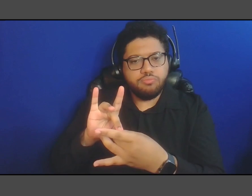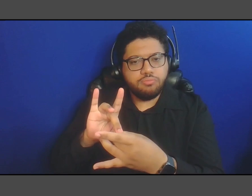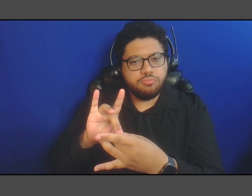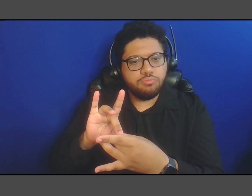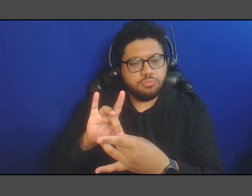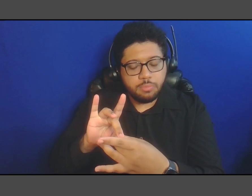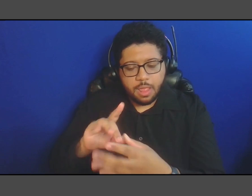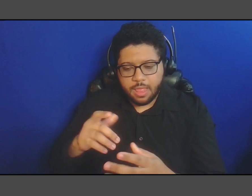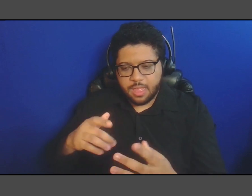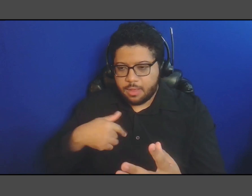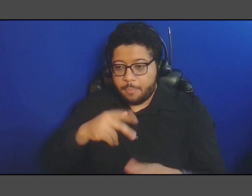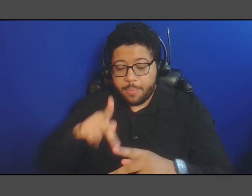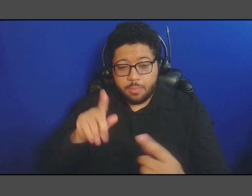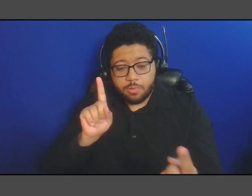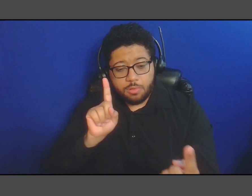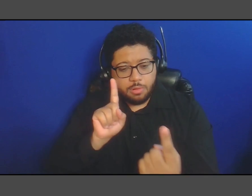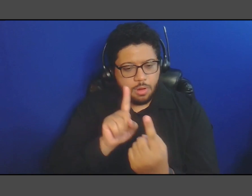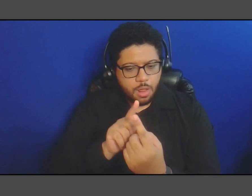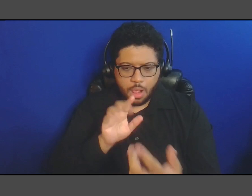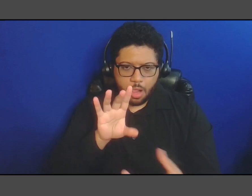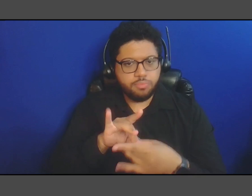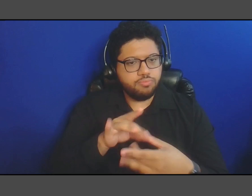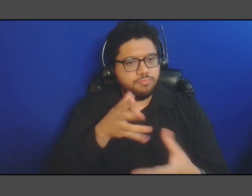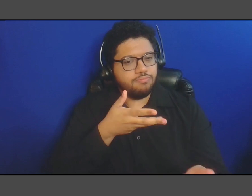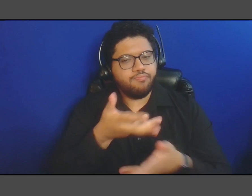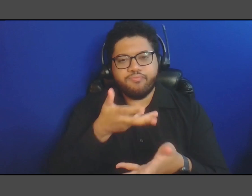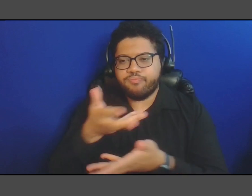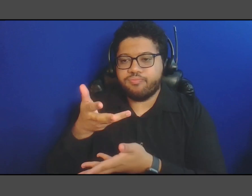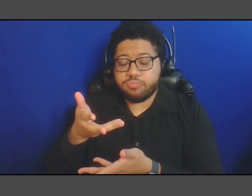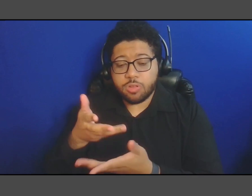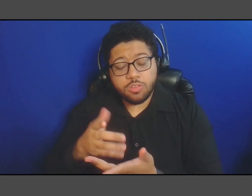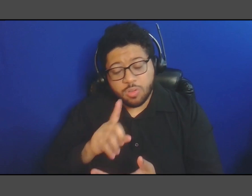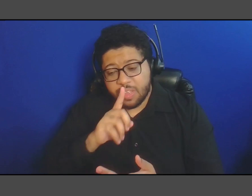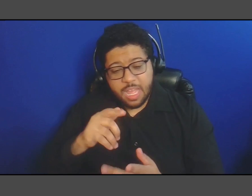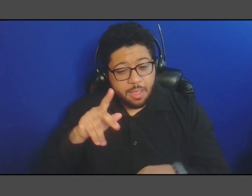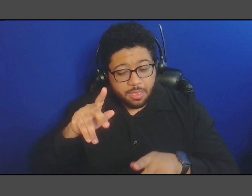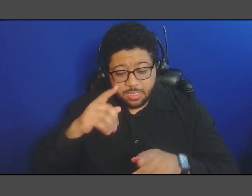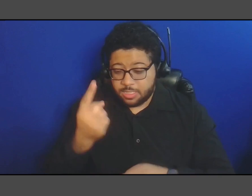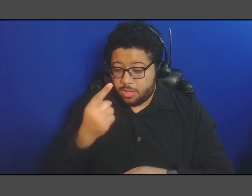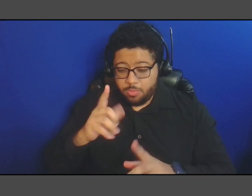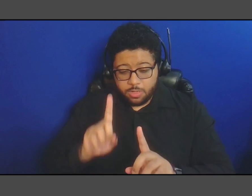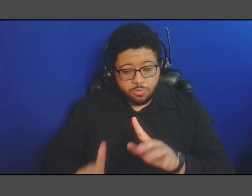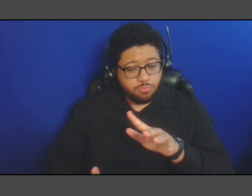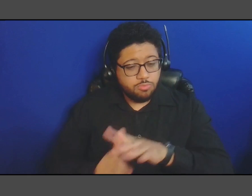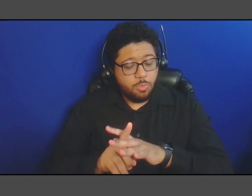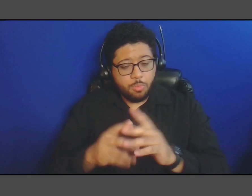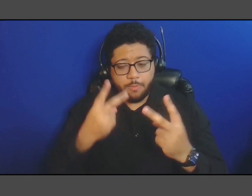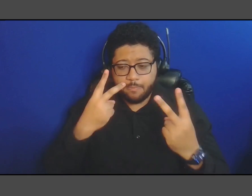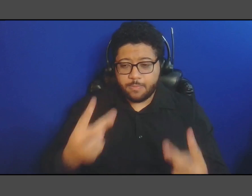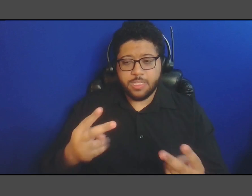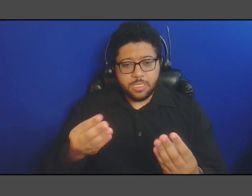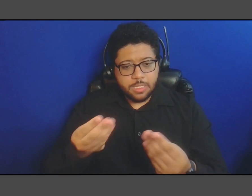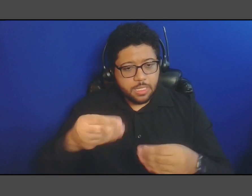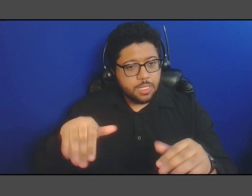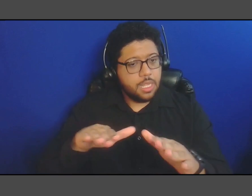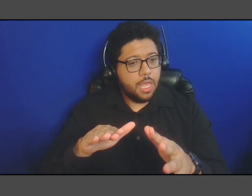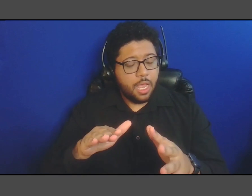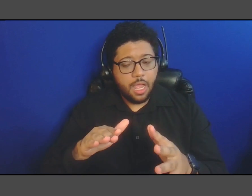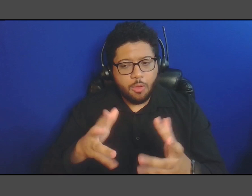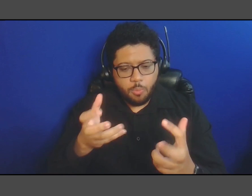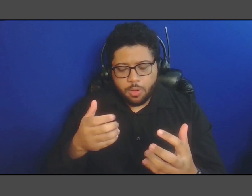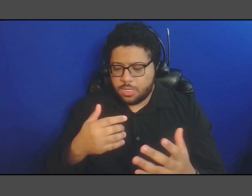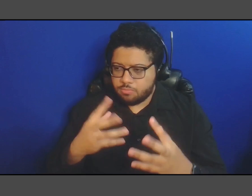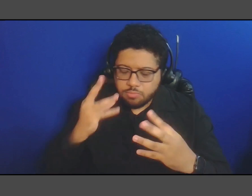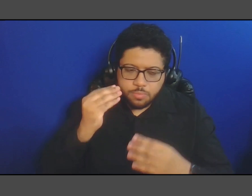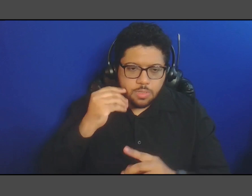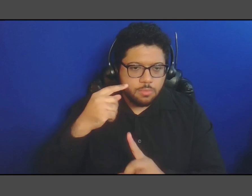visits to any public land that they would go to. Sometimes, you know, families will,